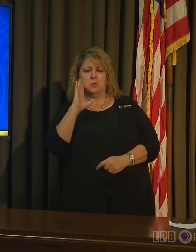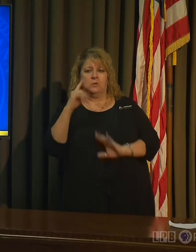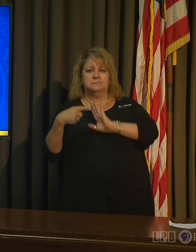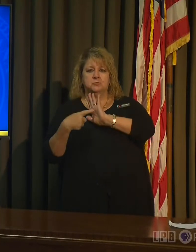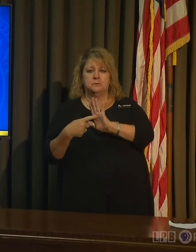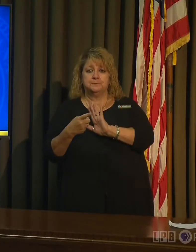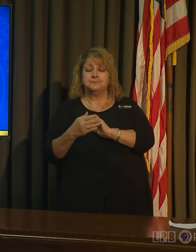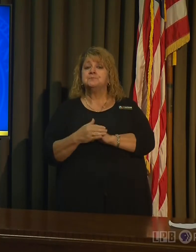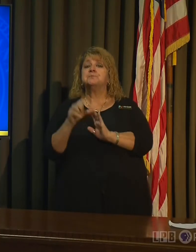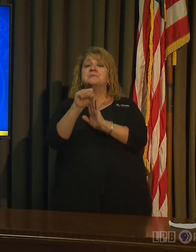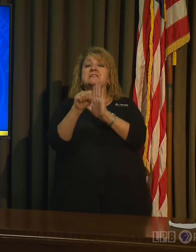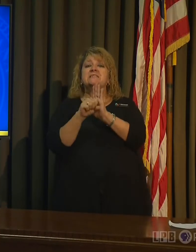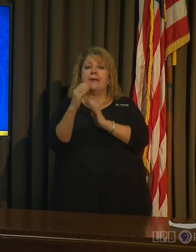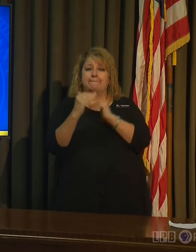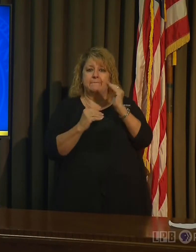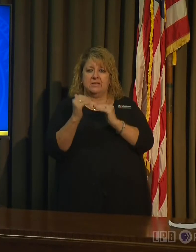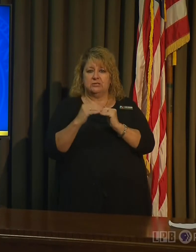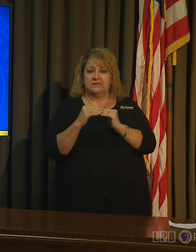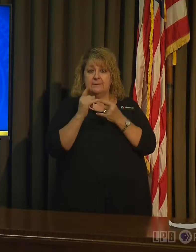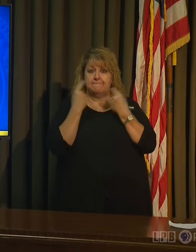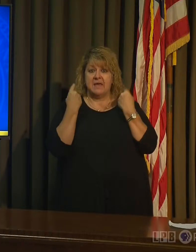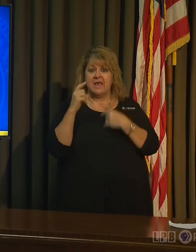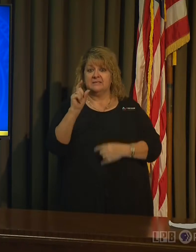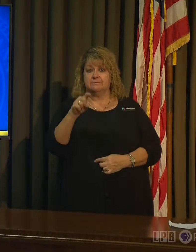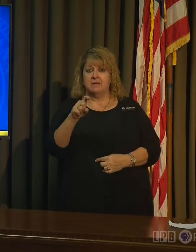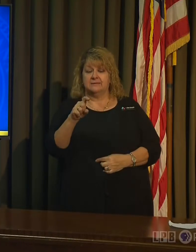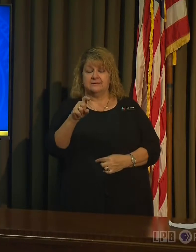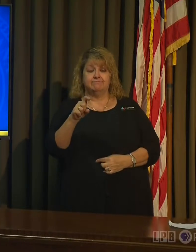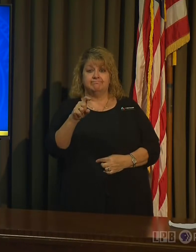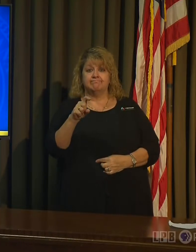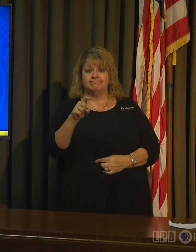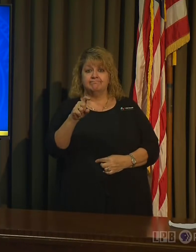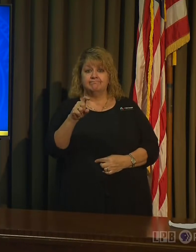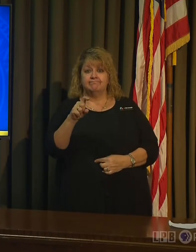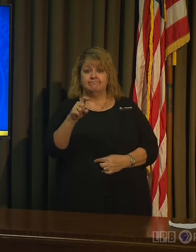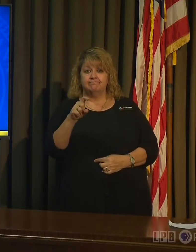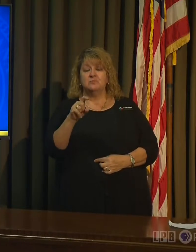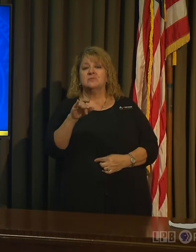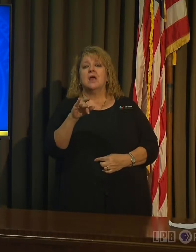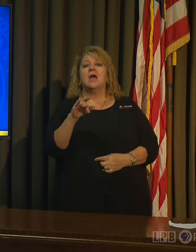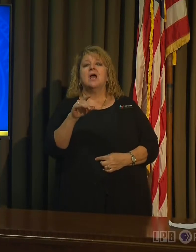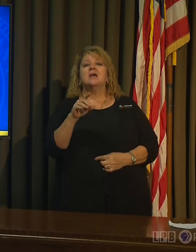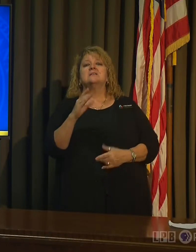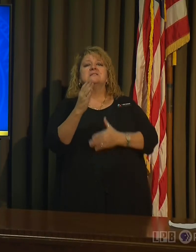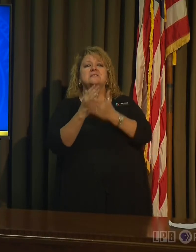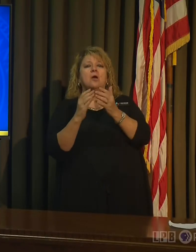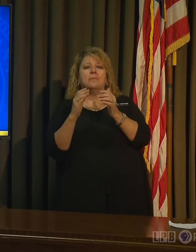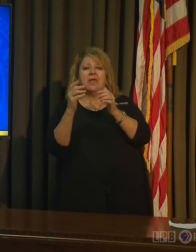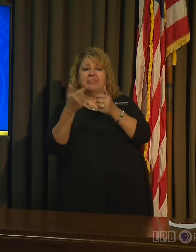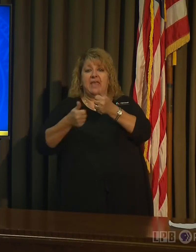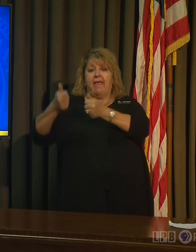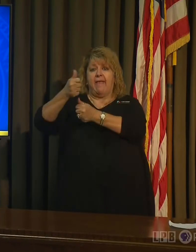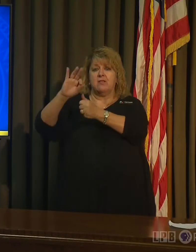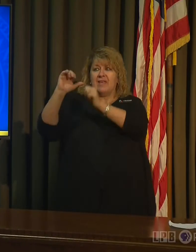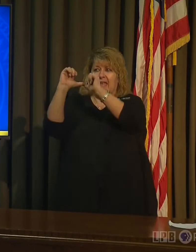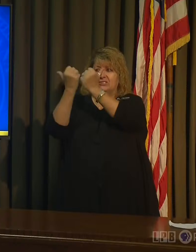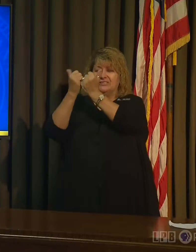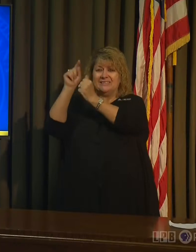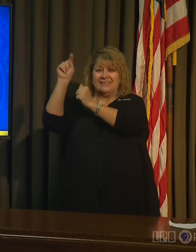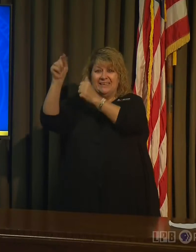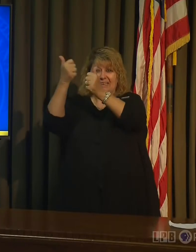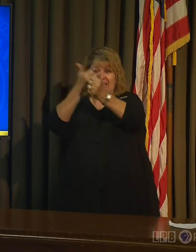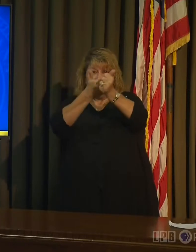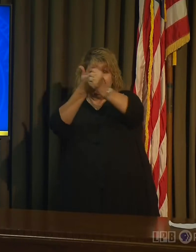For state buildings, the mask mandate will stay in place. However, the head of an agency may opt out in writing to